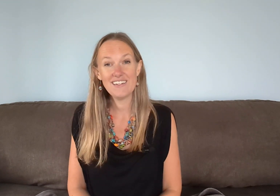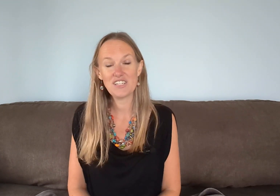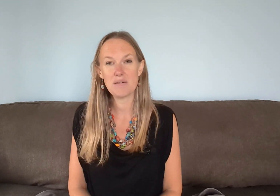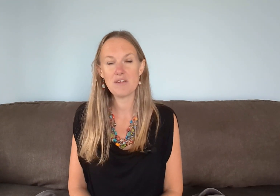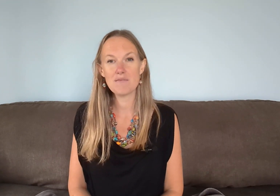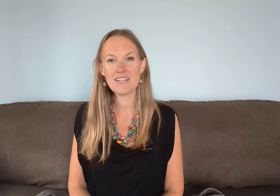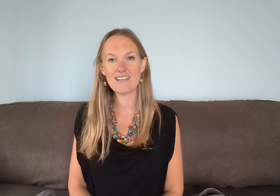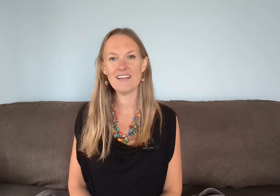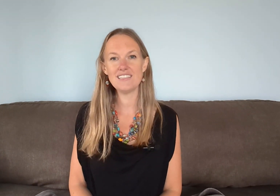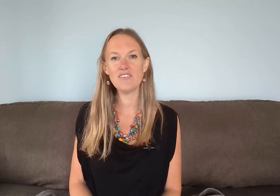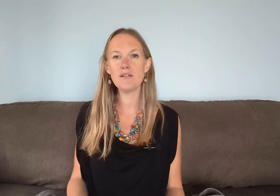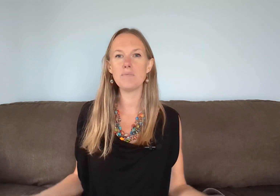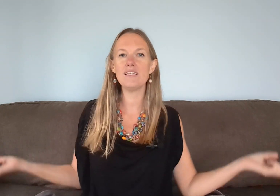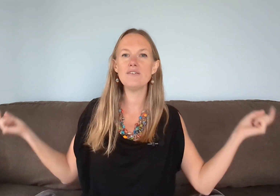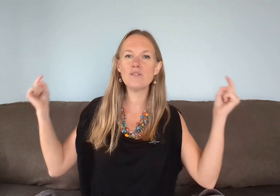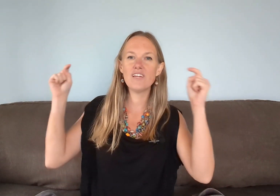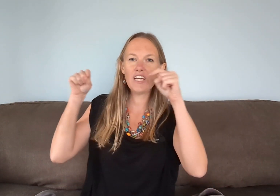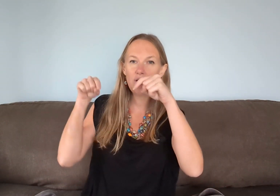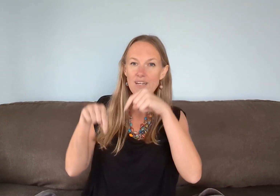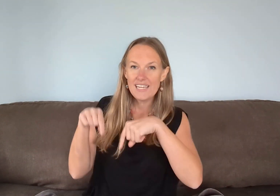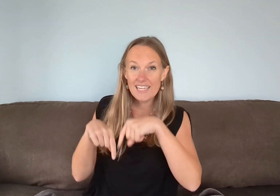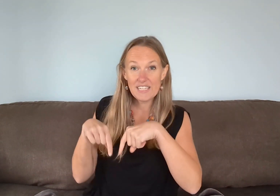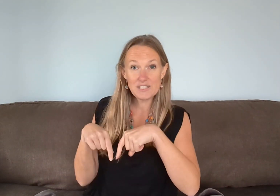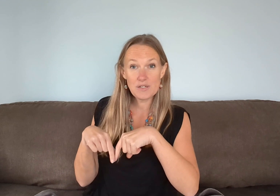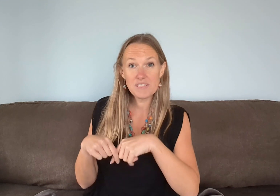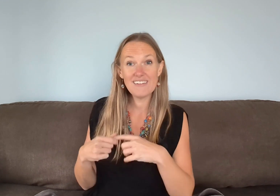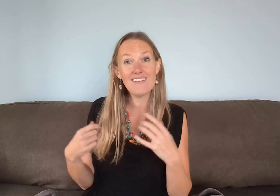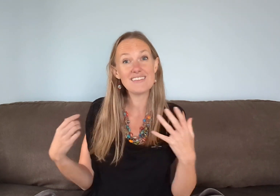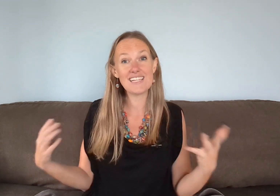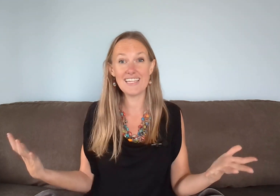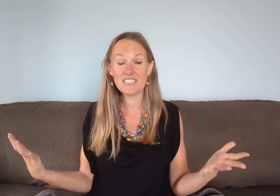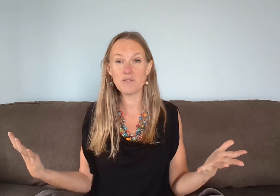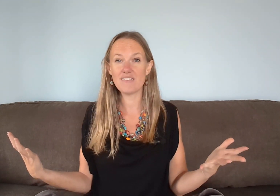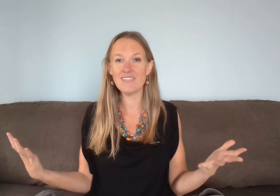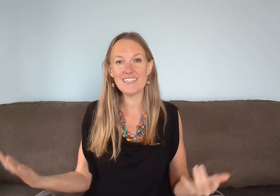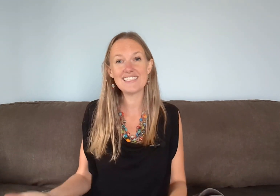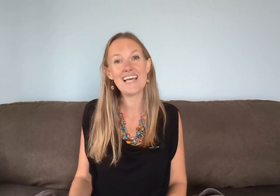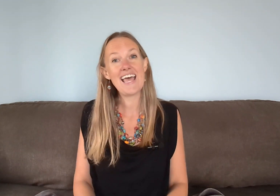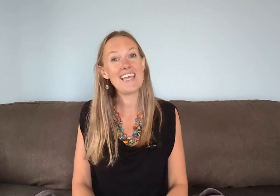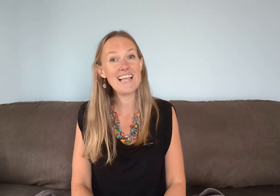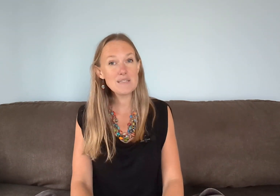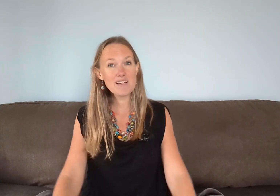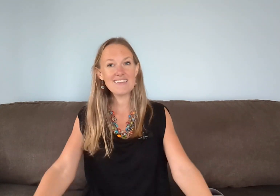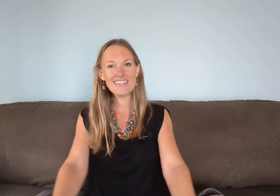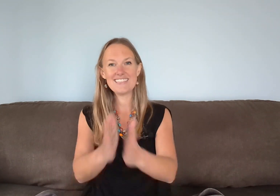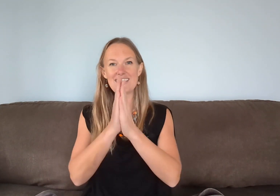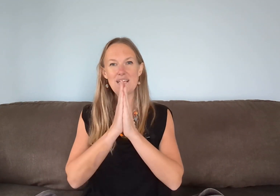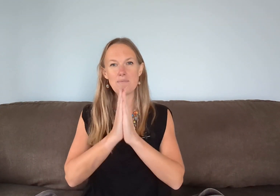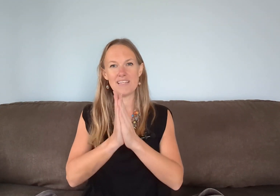you're going to mirror my signs. If you look below the video in the description, there's a link to print off lyrics. And last but not least,